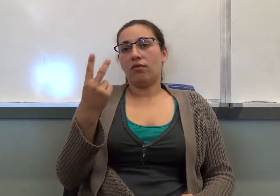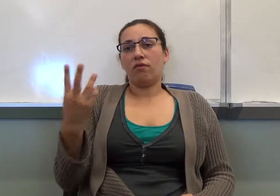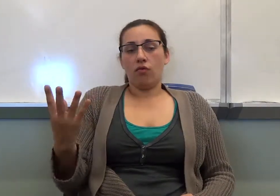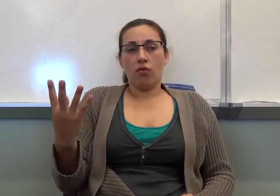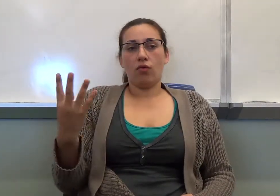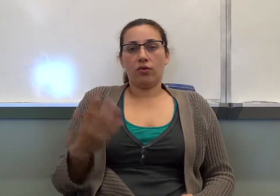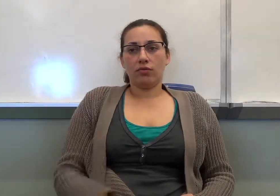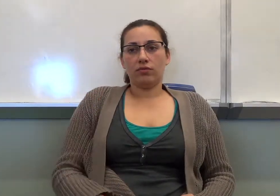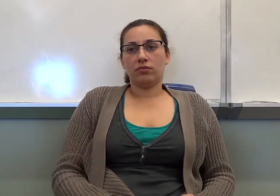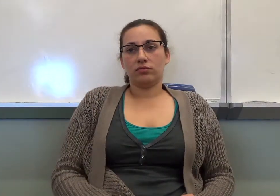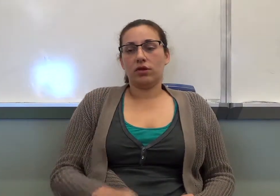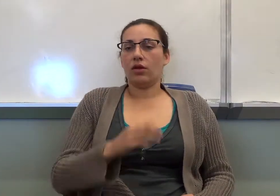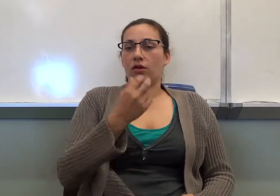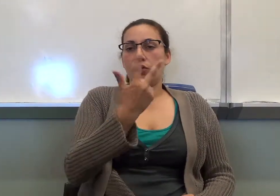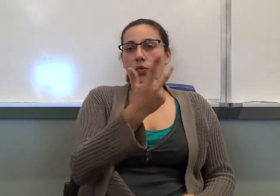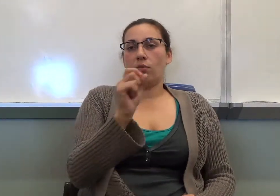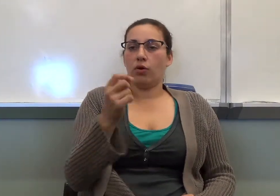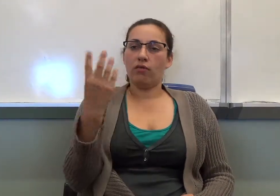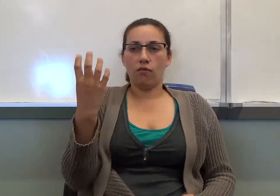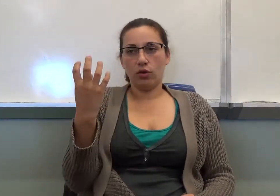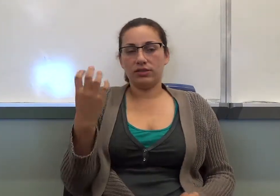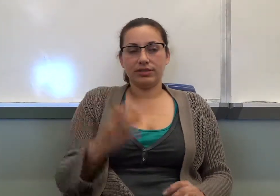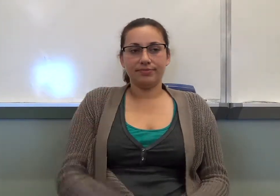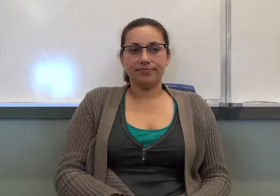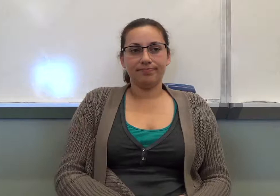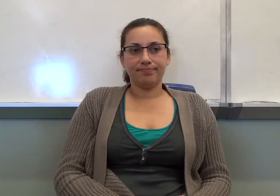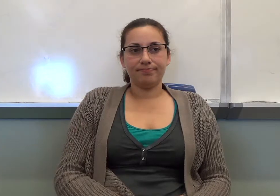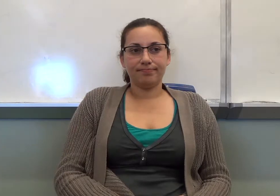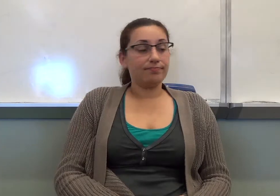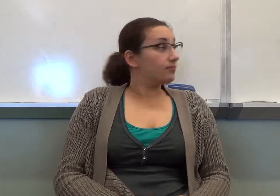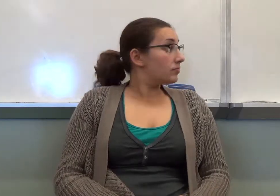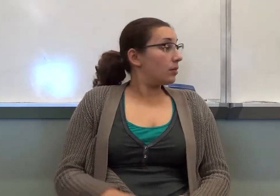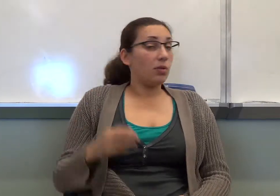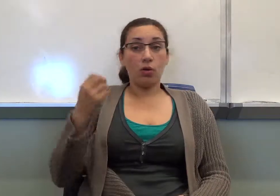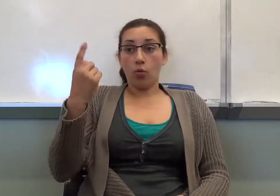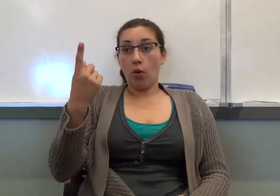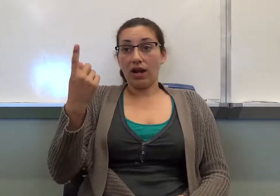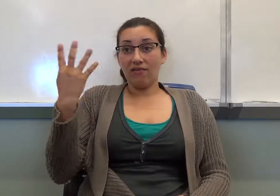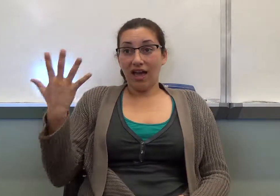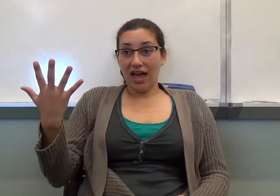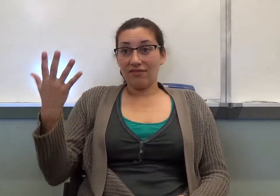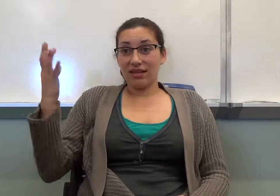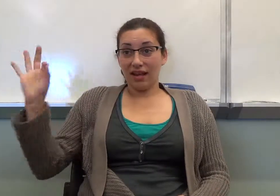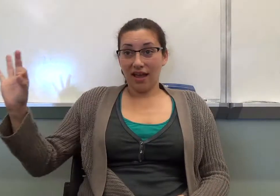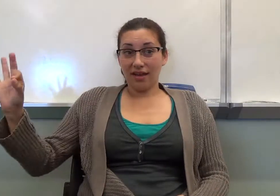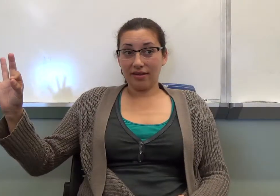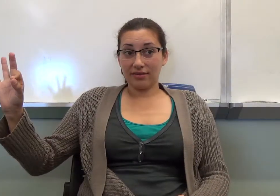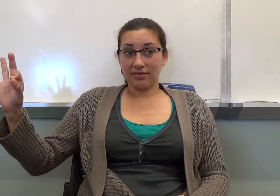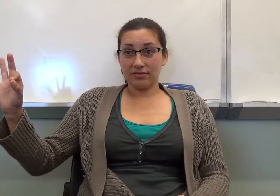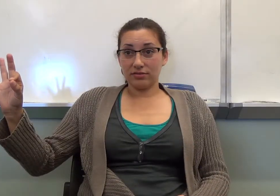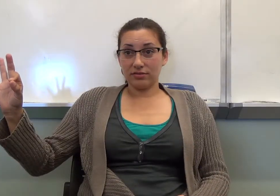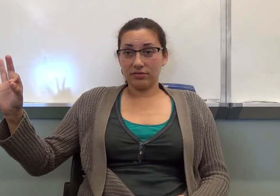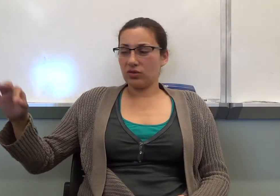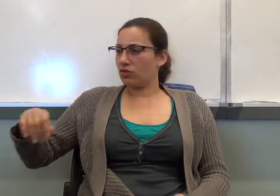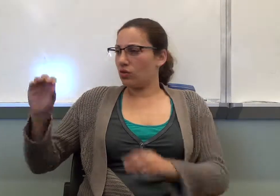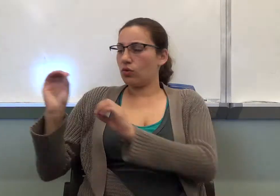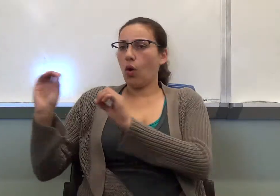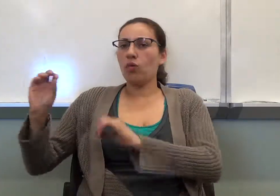But, you know, there it starts being very different. 159, no, 285. So out here in